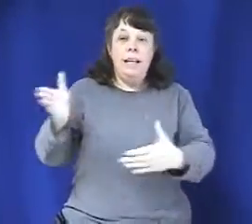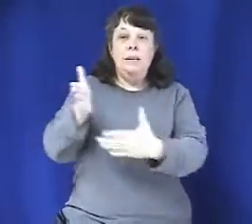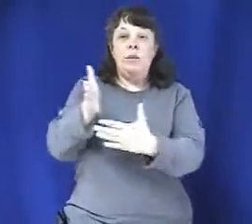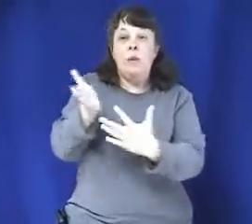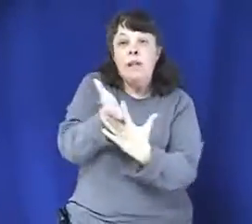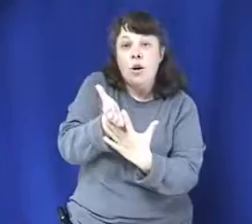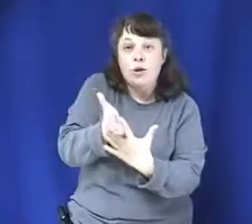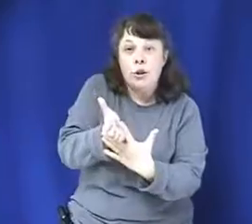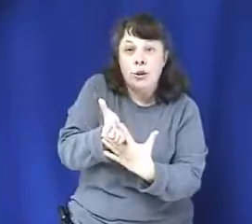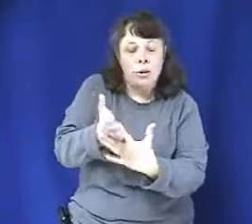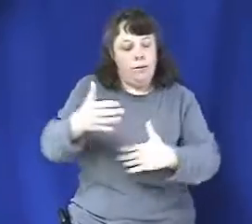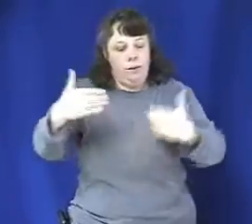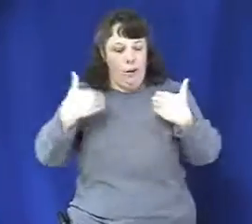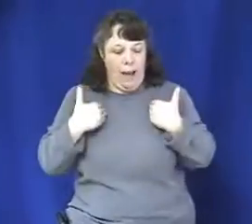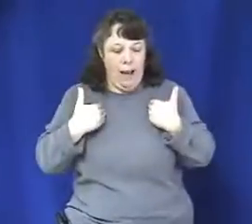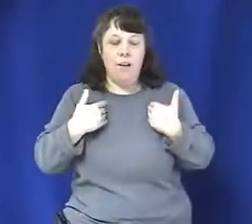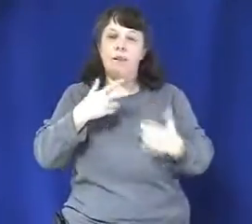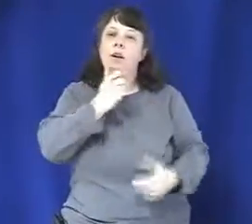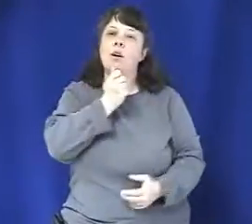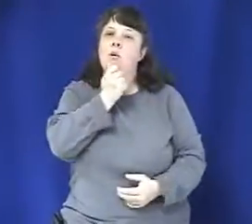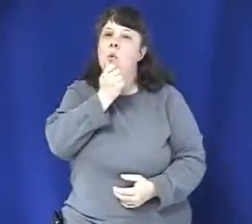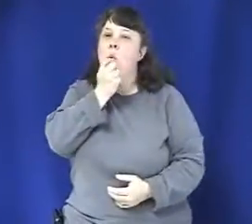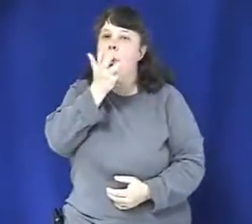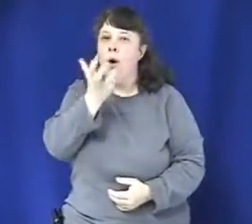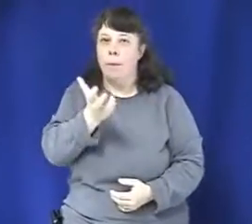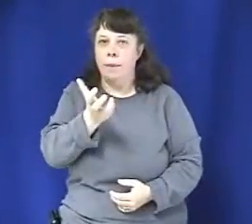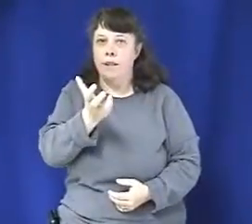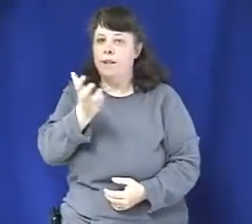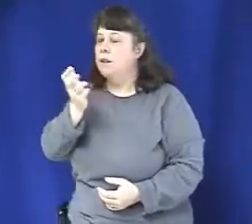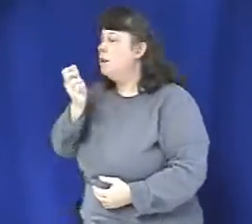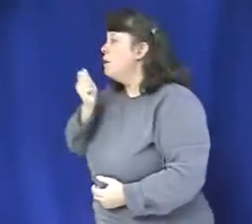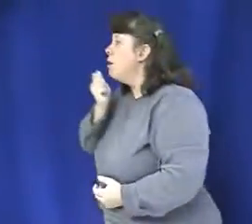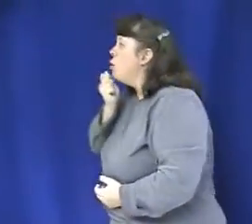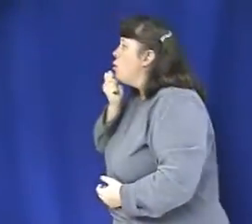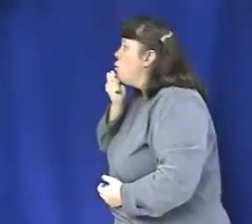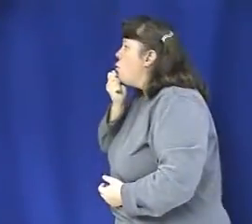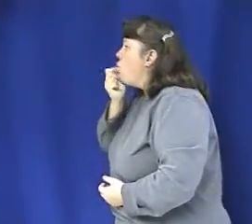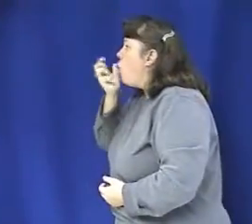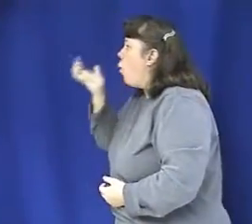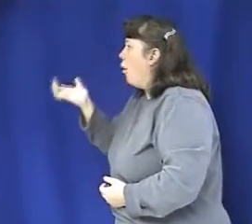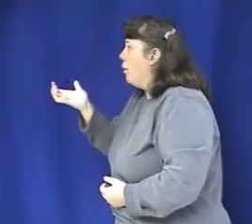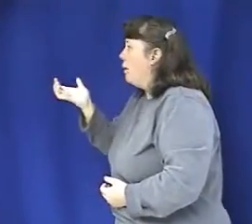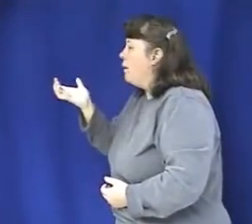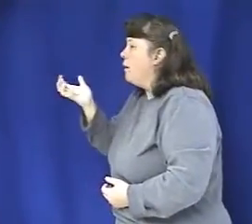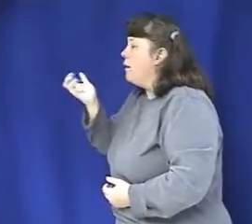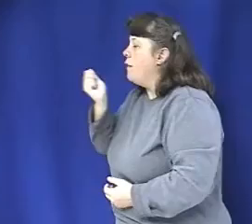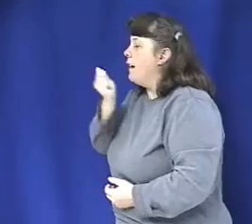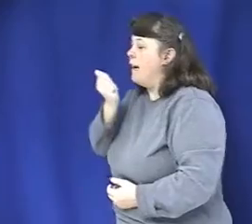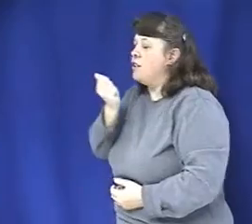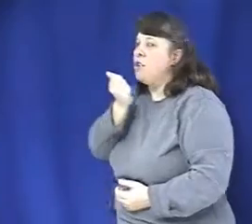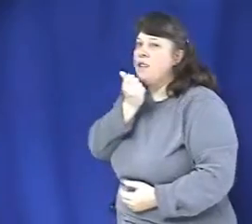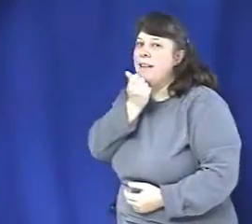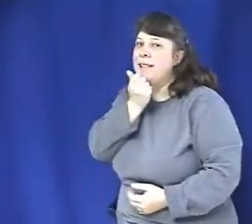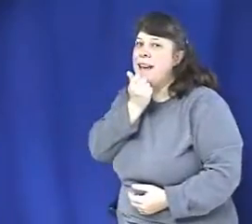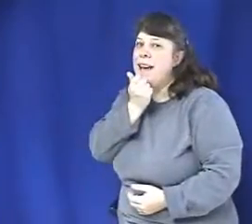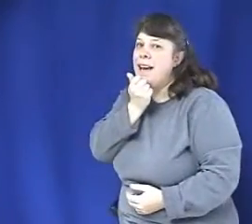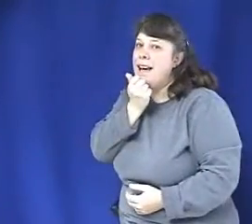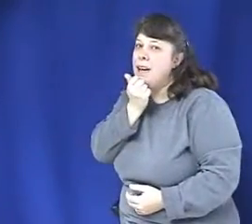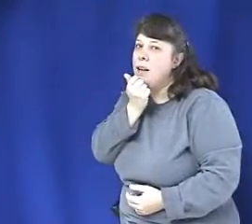In between those two, you have warm. Warm. The hand starts as an A